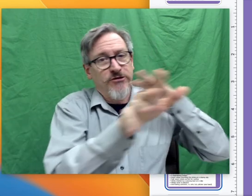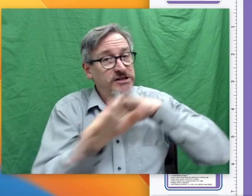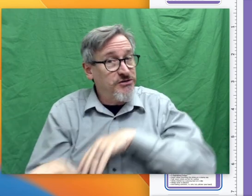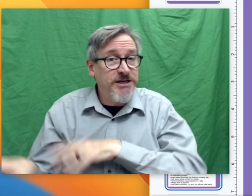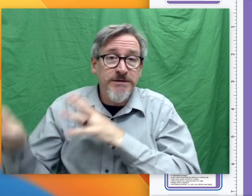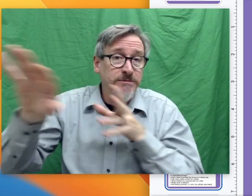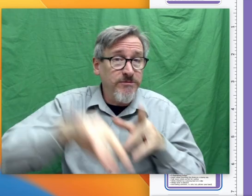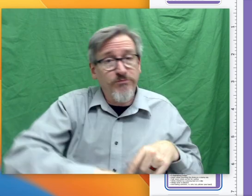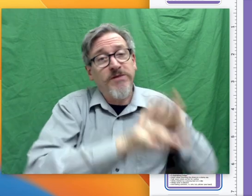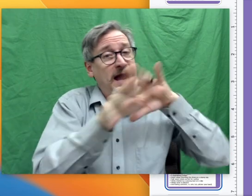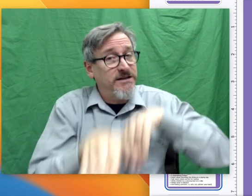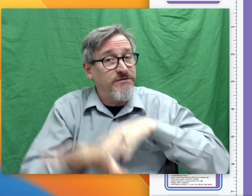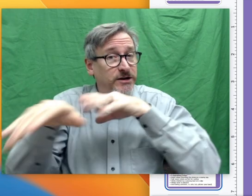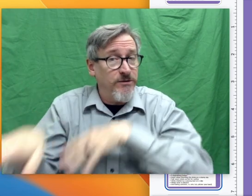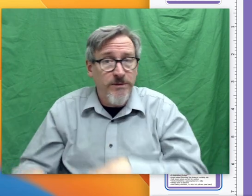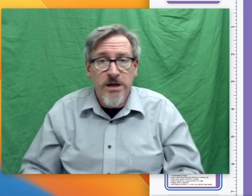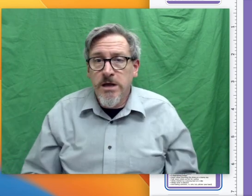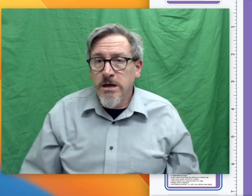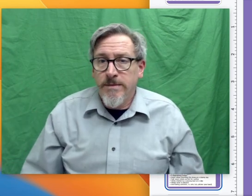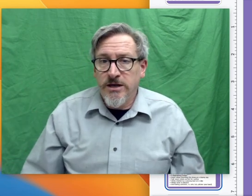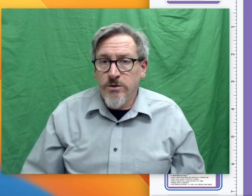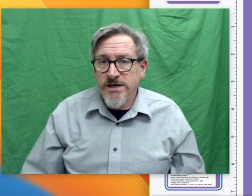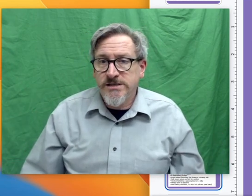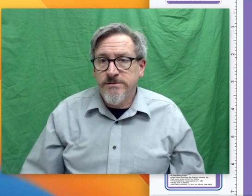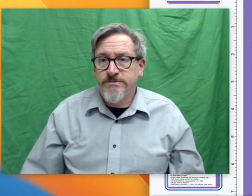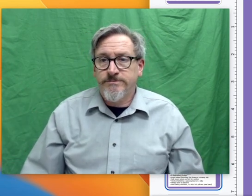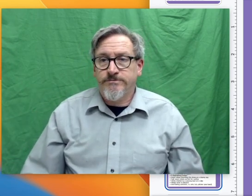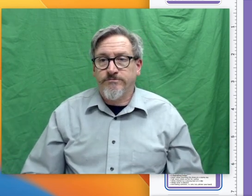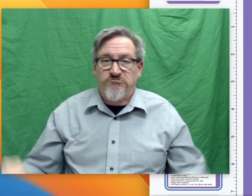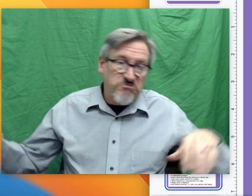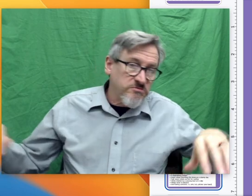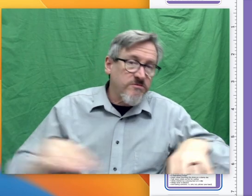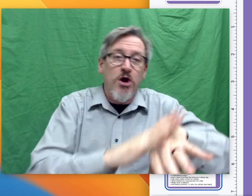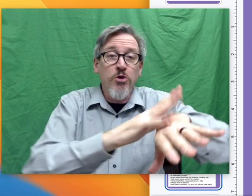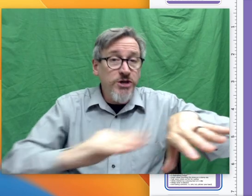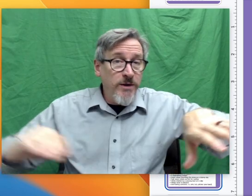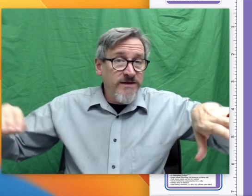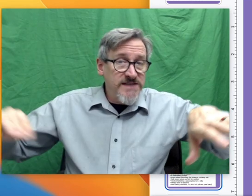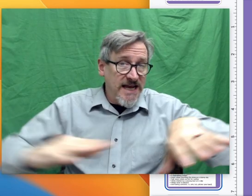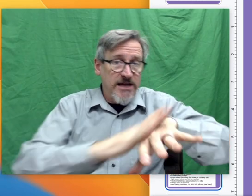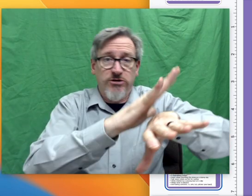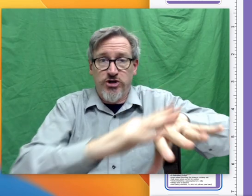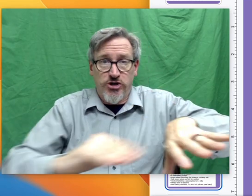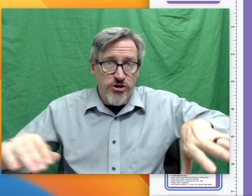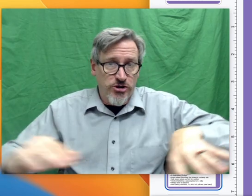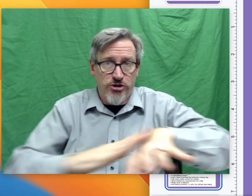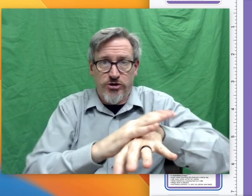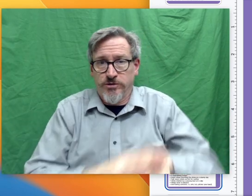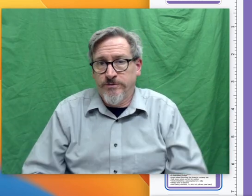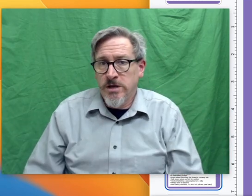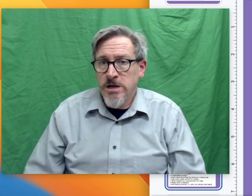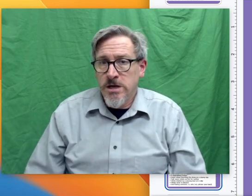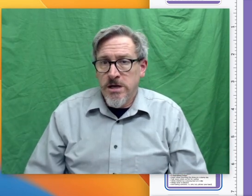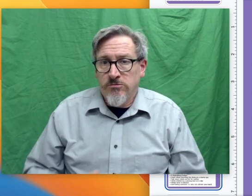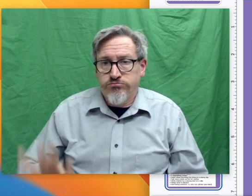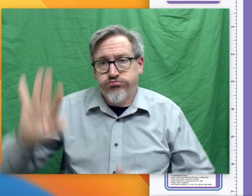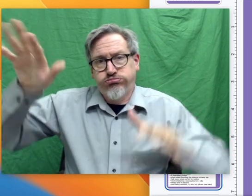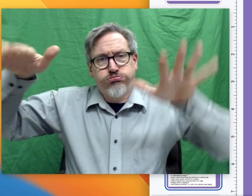meandering stream, active, making noise. Ocean waves again.